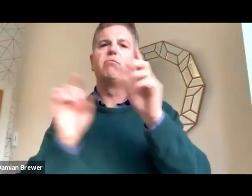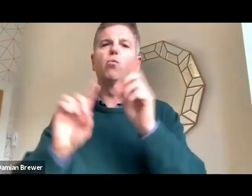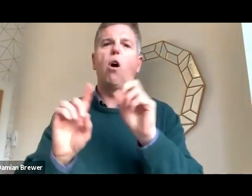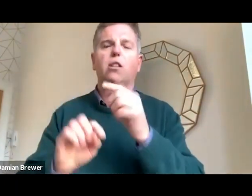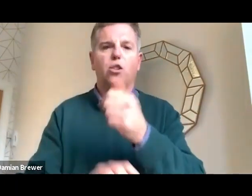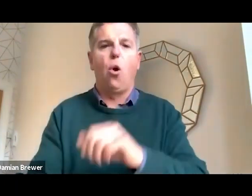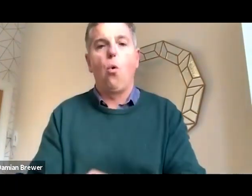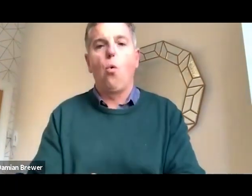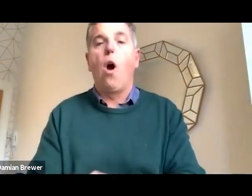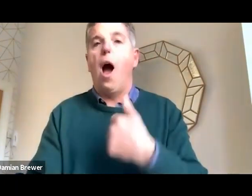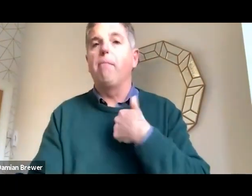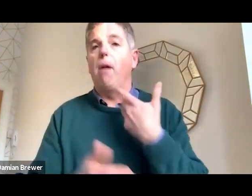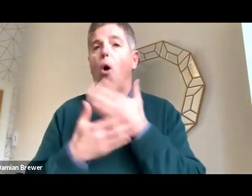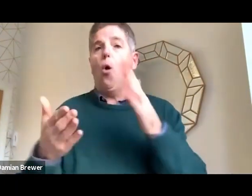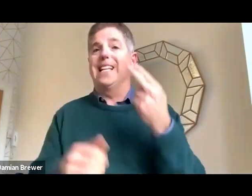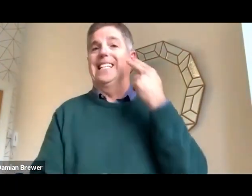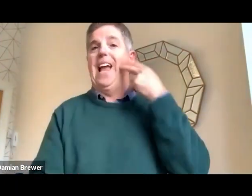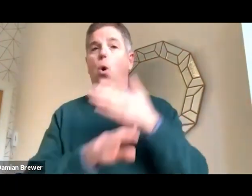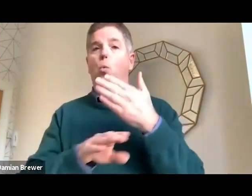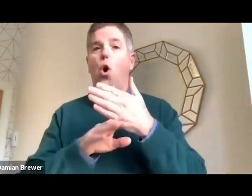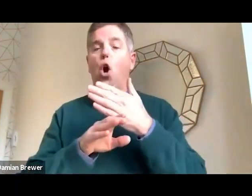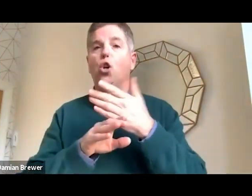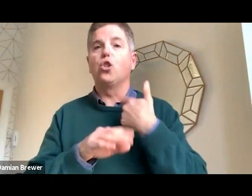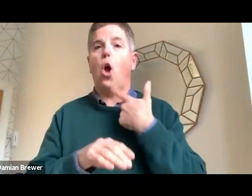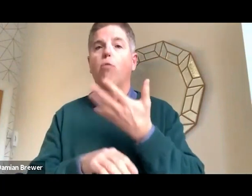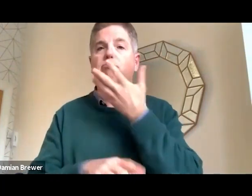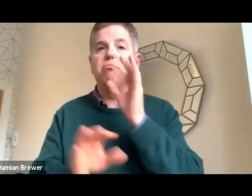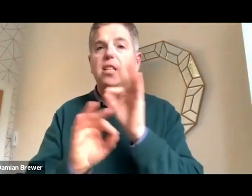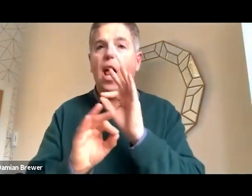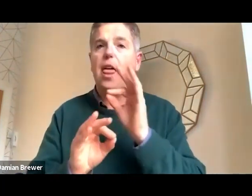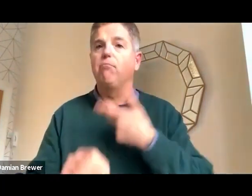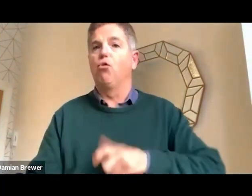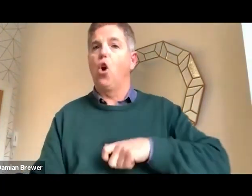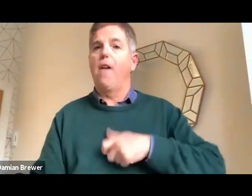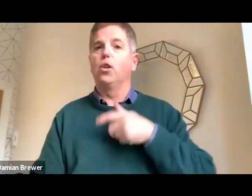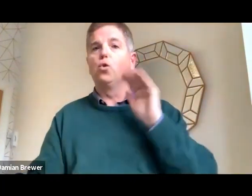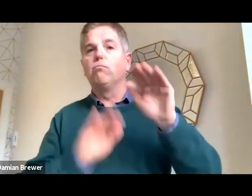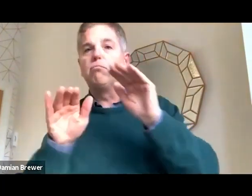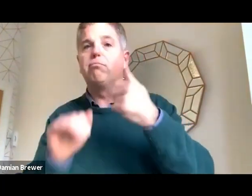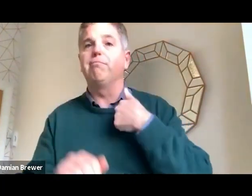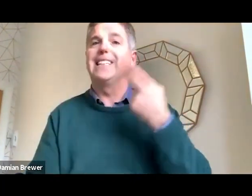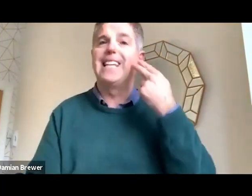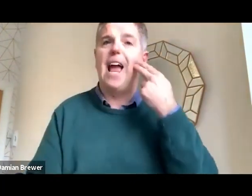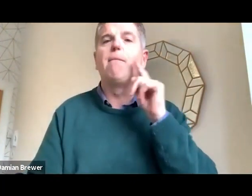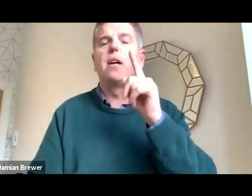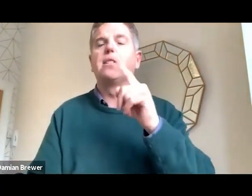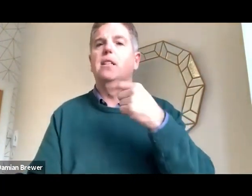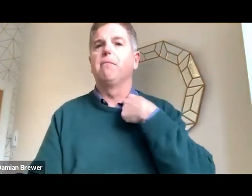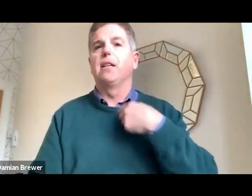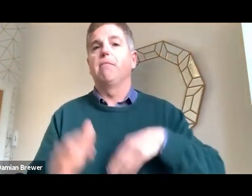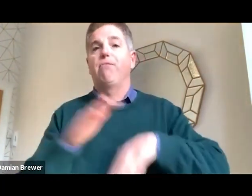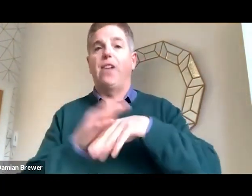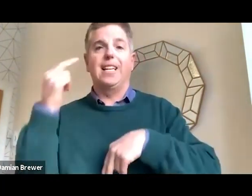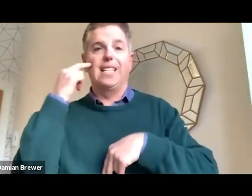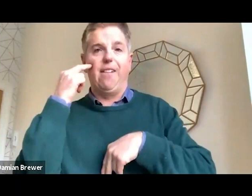And I'll talk to you a bit about my experiences as a deaf person with access to work. So obviously, it can be a